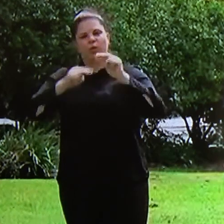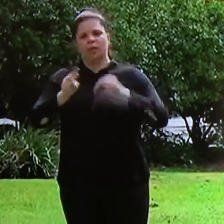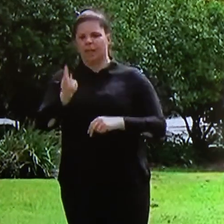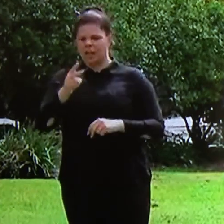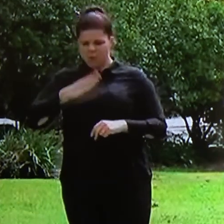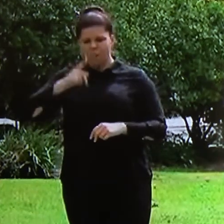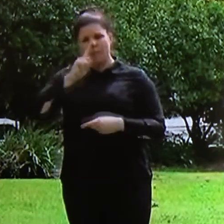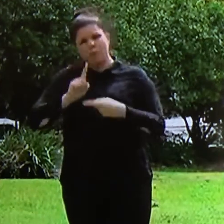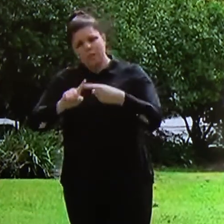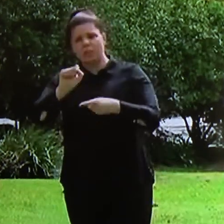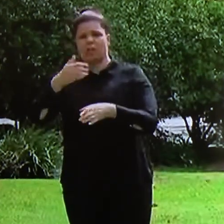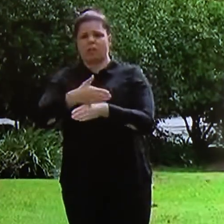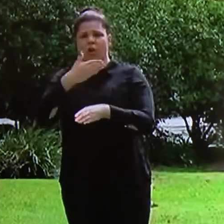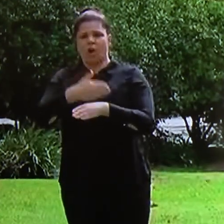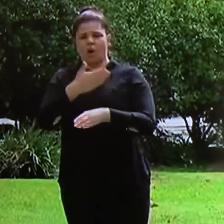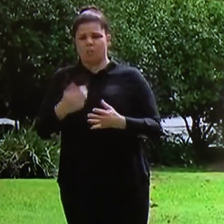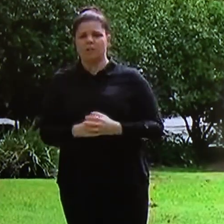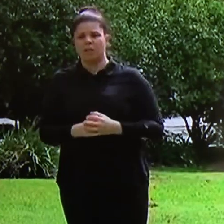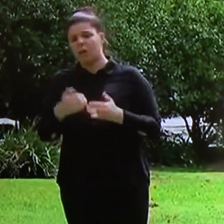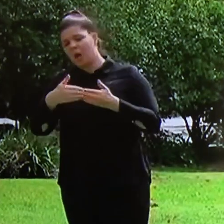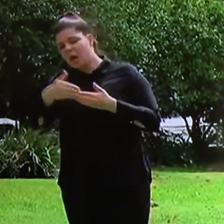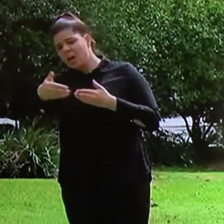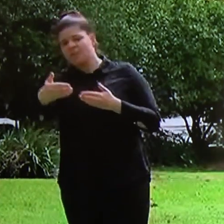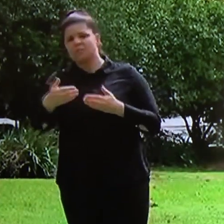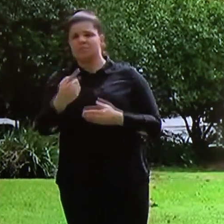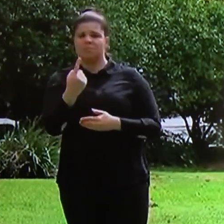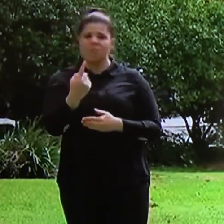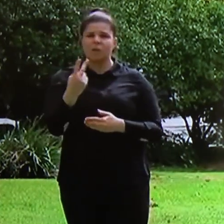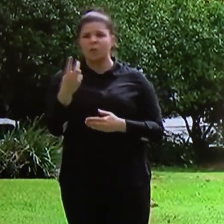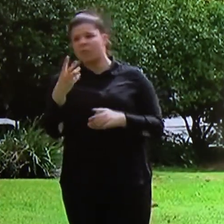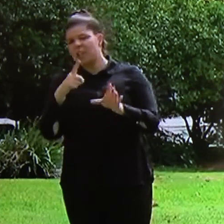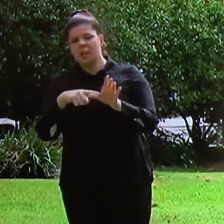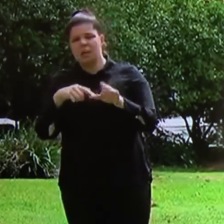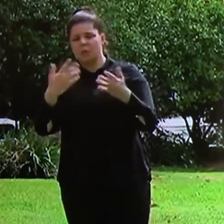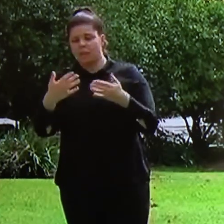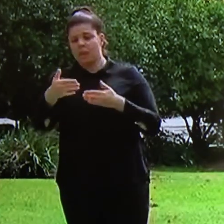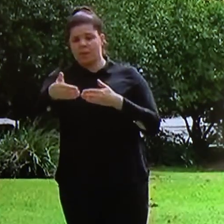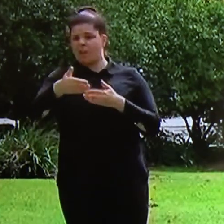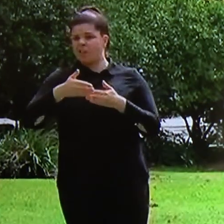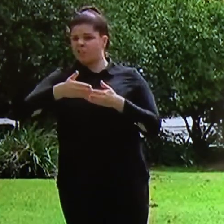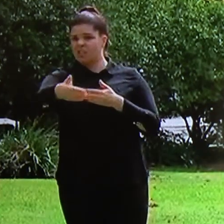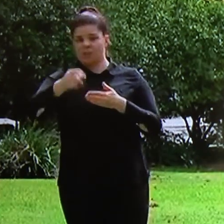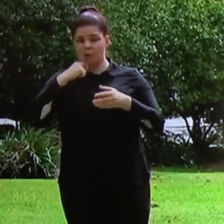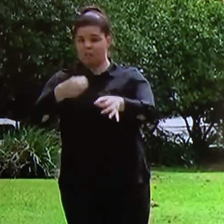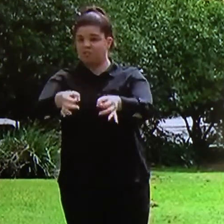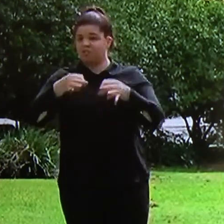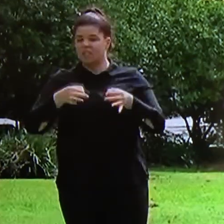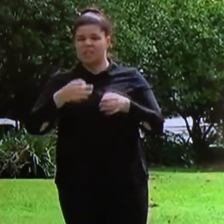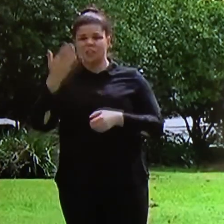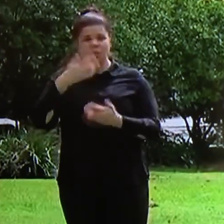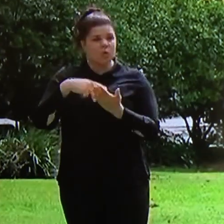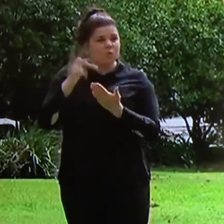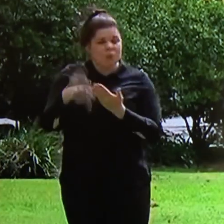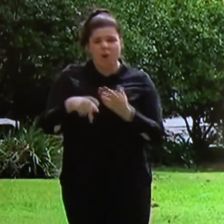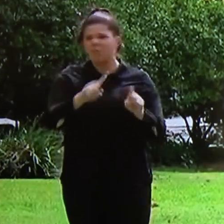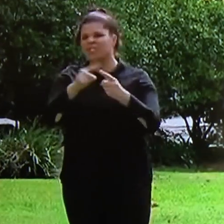projects across the board that are ready to go, that might be down the track in a few years that we can get off the ground immediately. It might be schools programs, right across